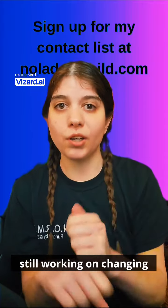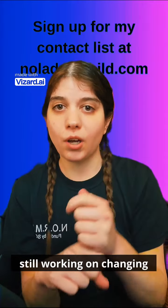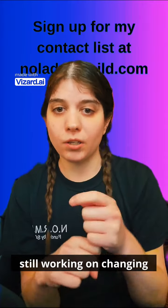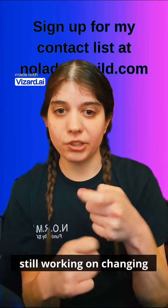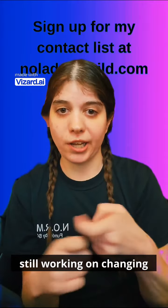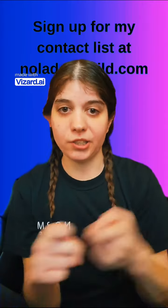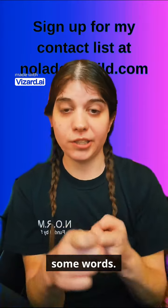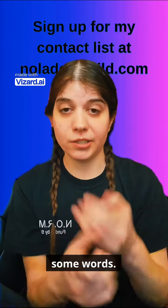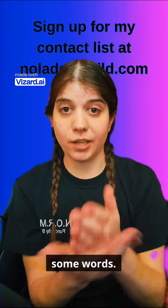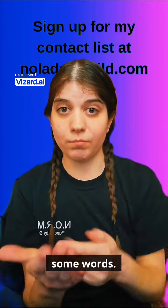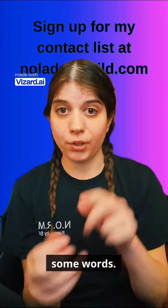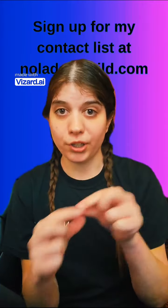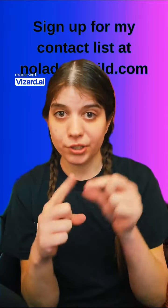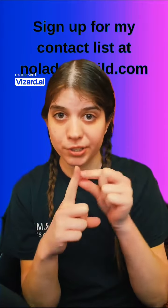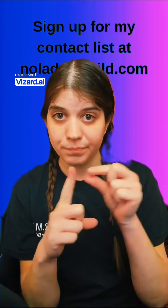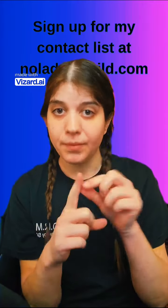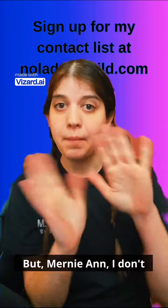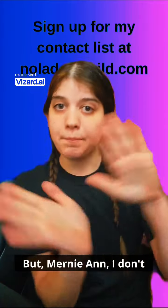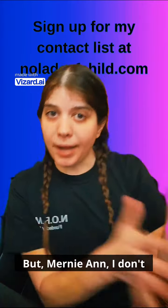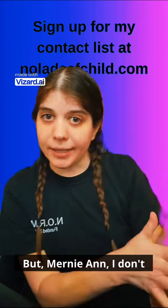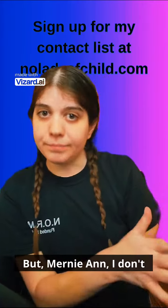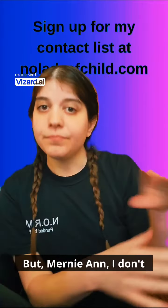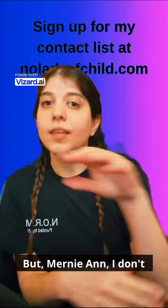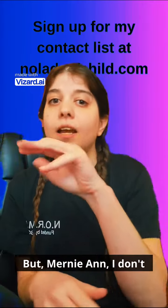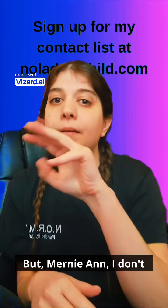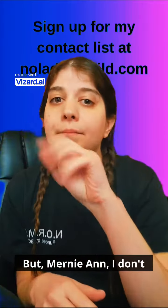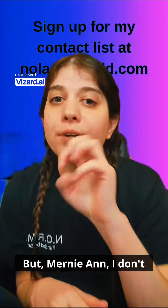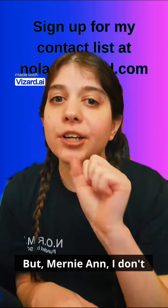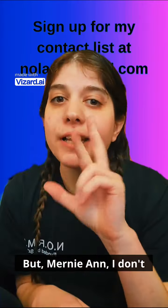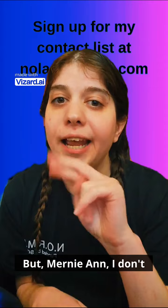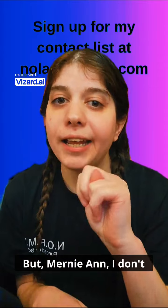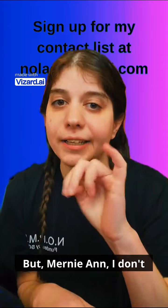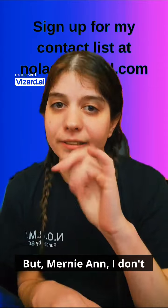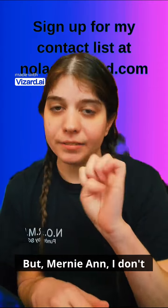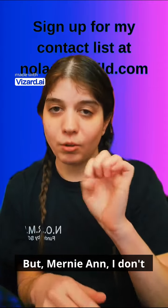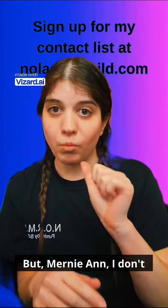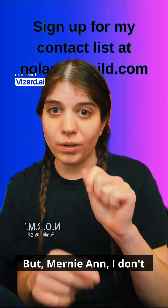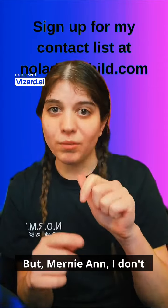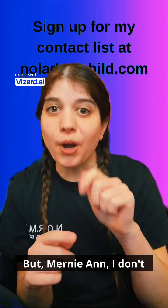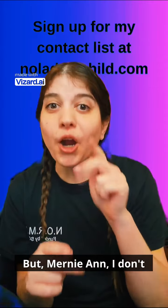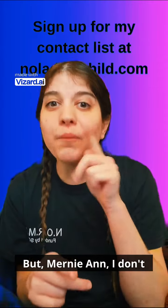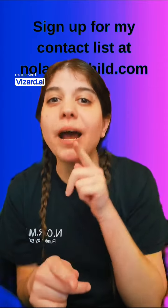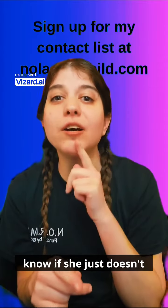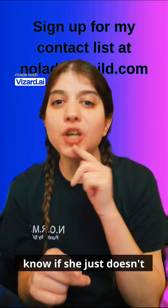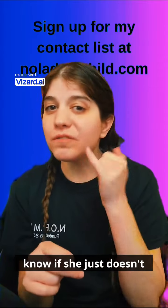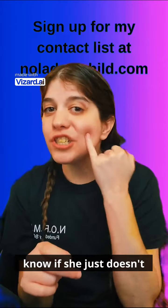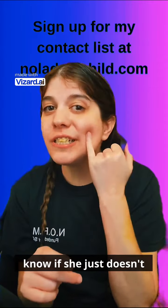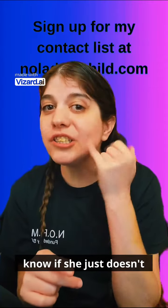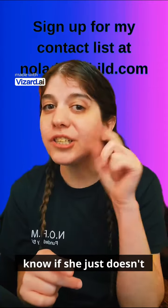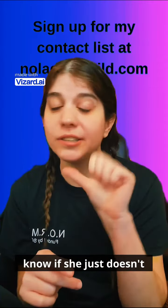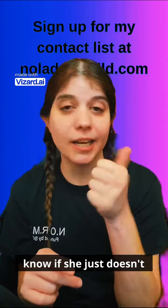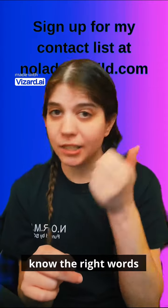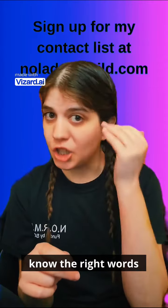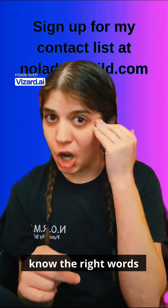on changing some words, but Myrnie Ann I don't know if she just doesn't know the